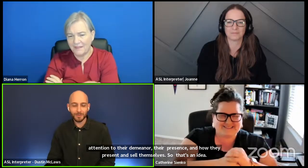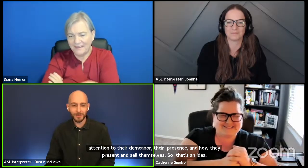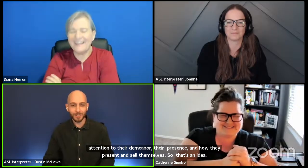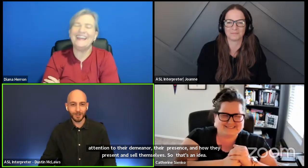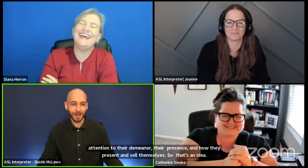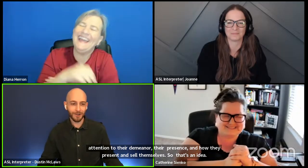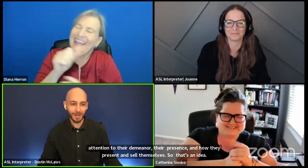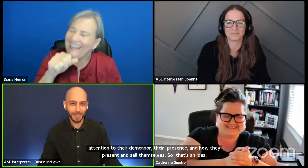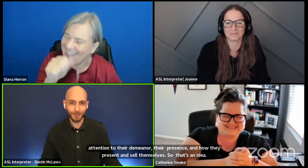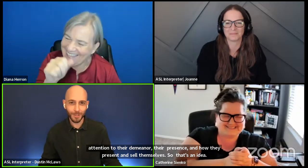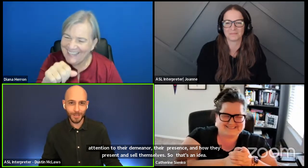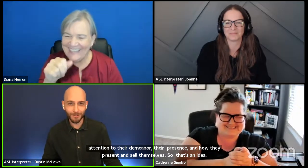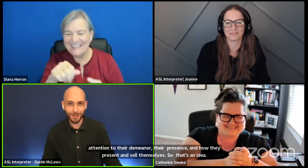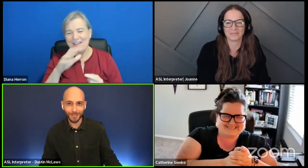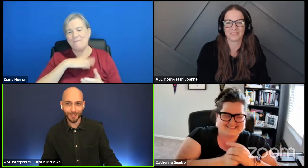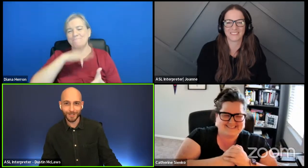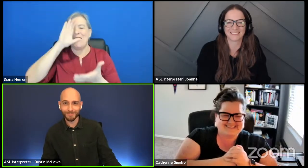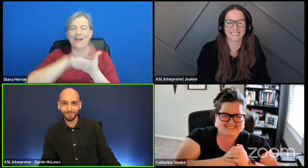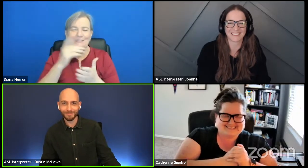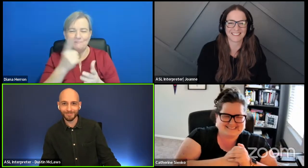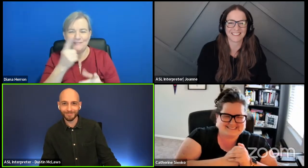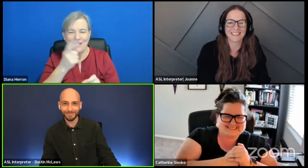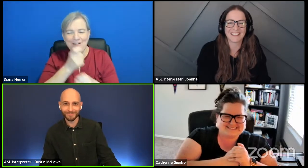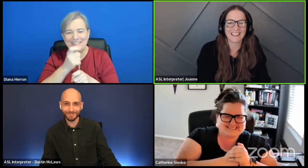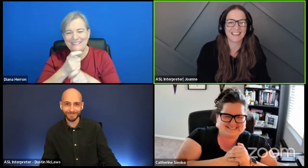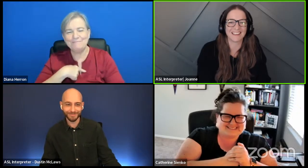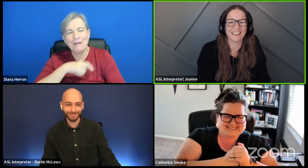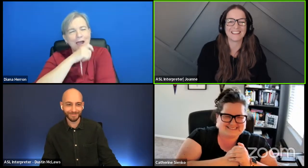I see Commissioner Herron has her thinking face on.